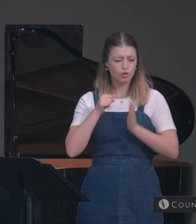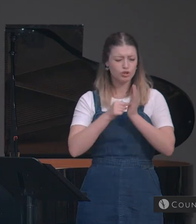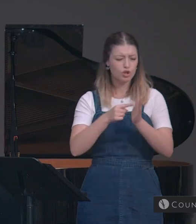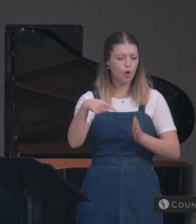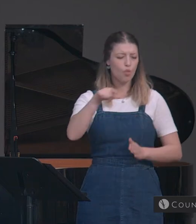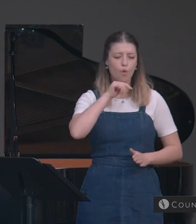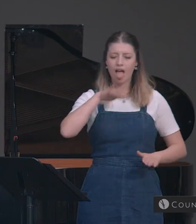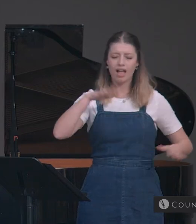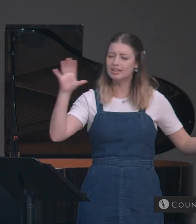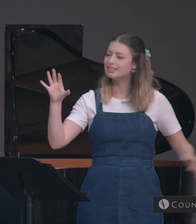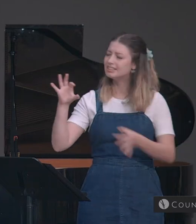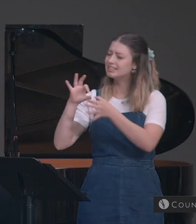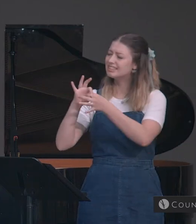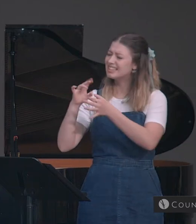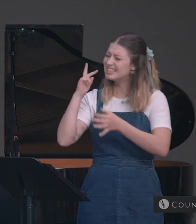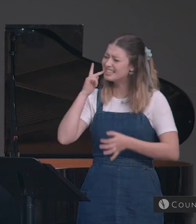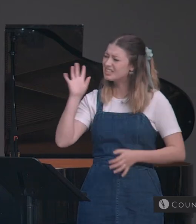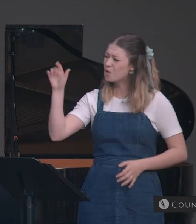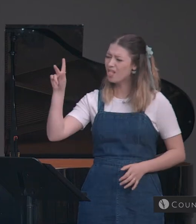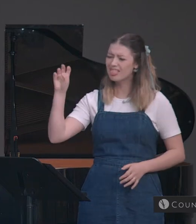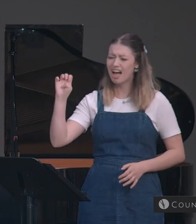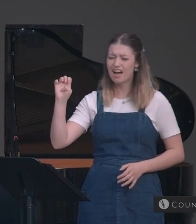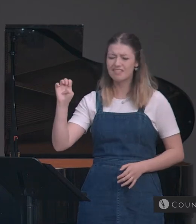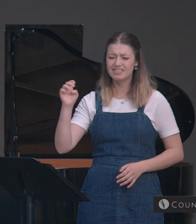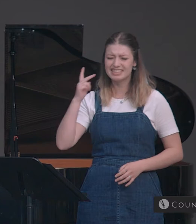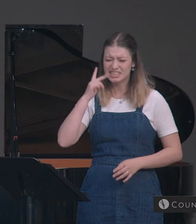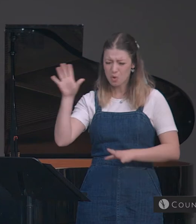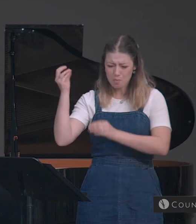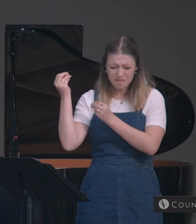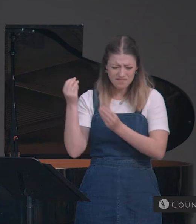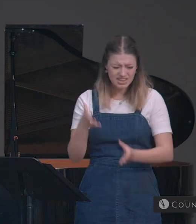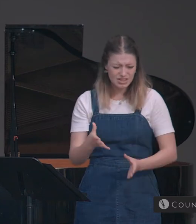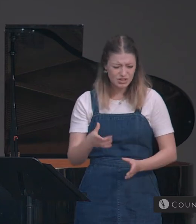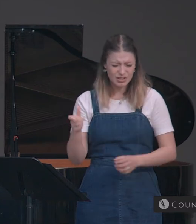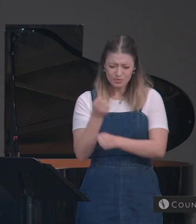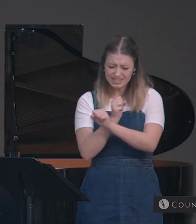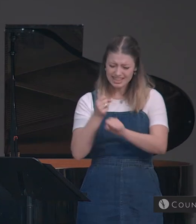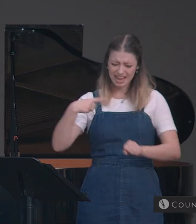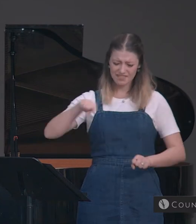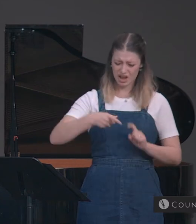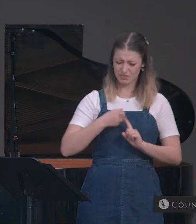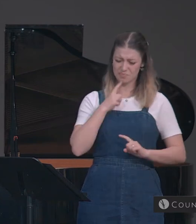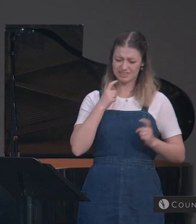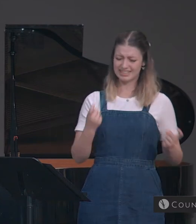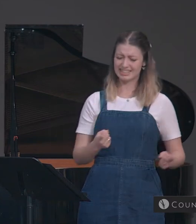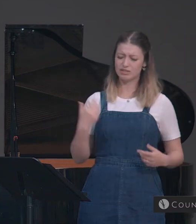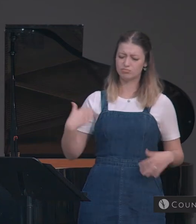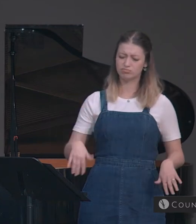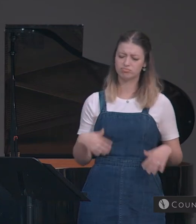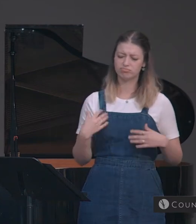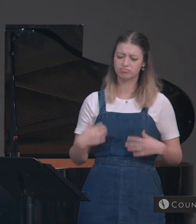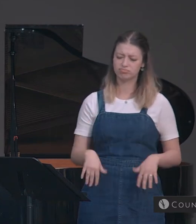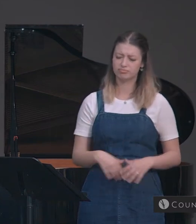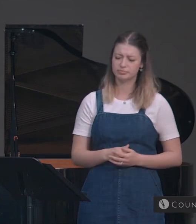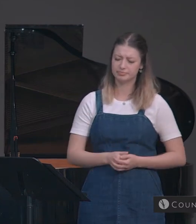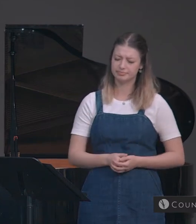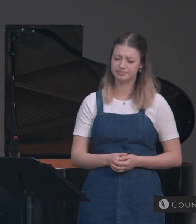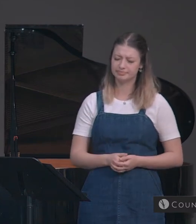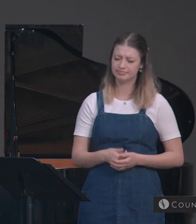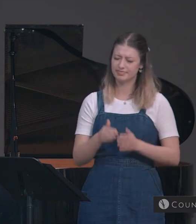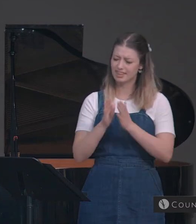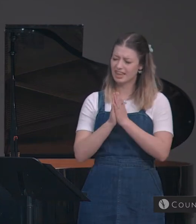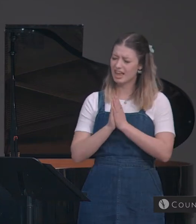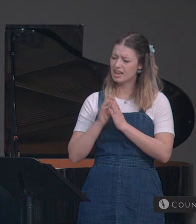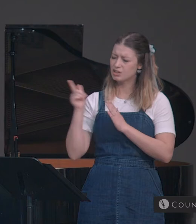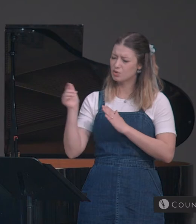have and the provision that you have in redeeming mankind from their sin. We pray, Lord, that you'd guide